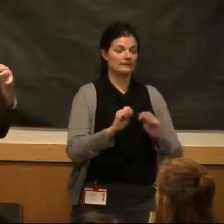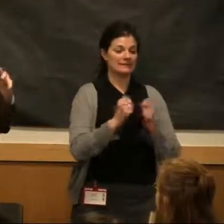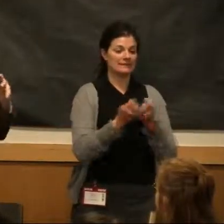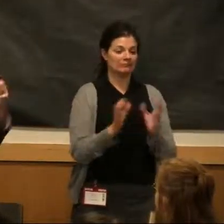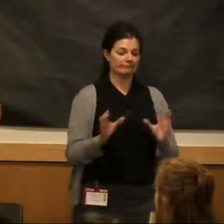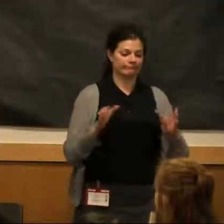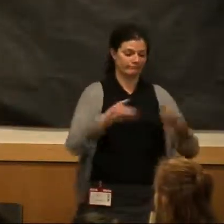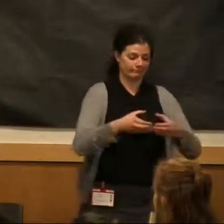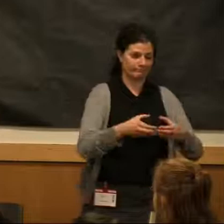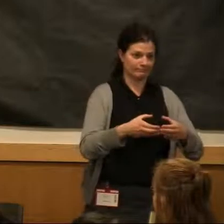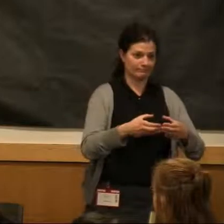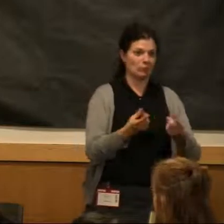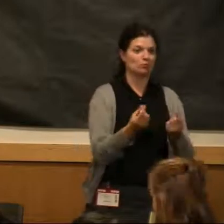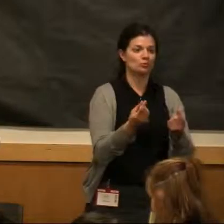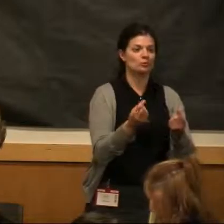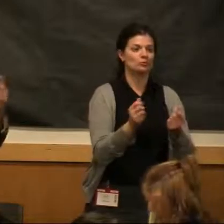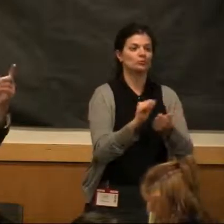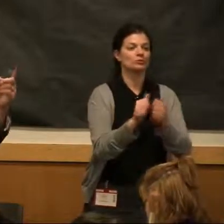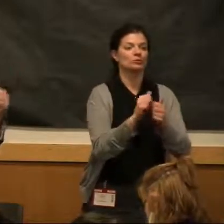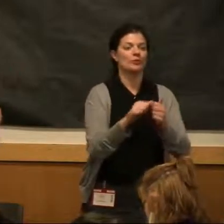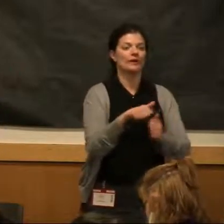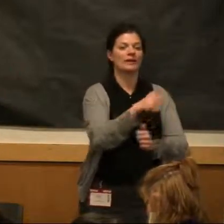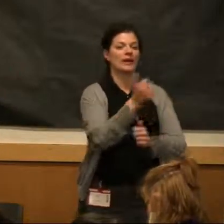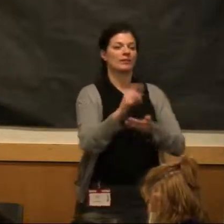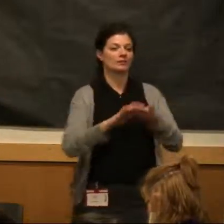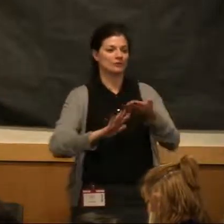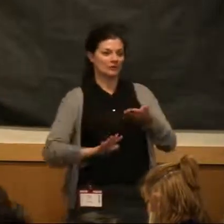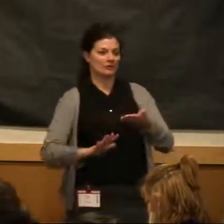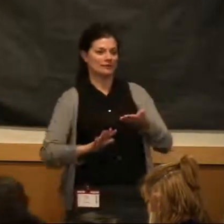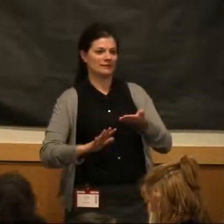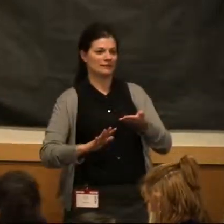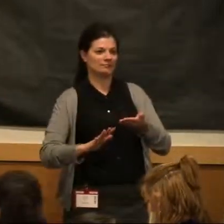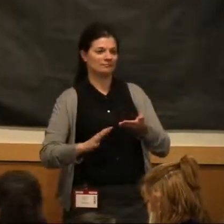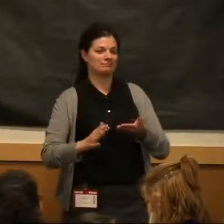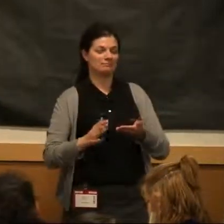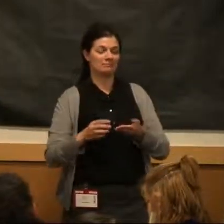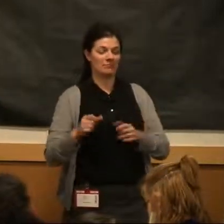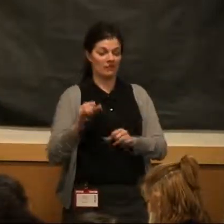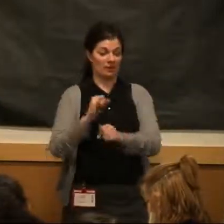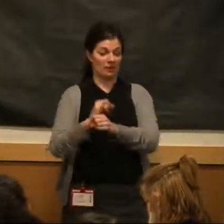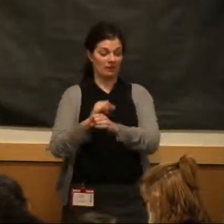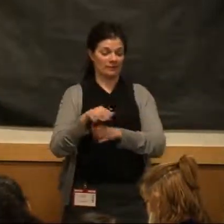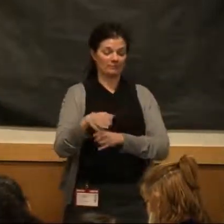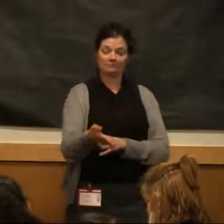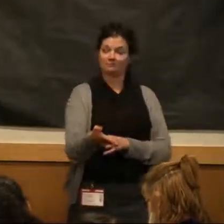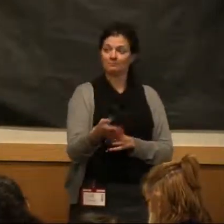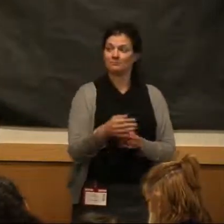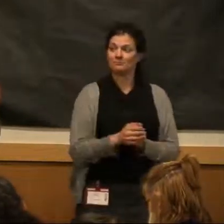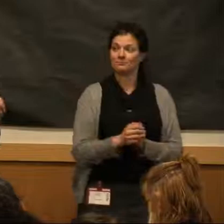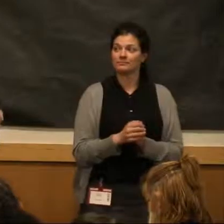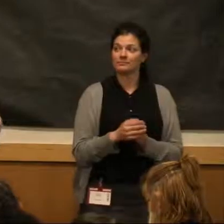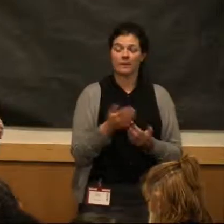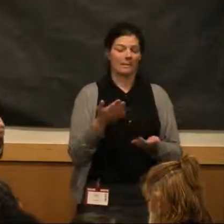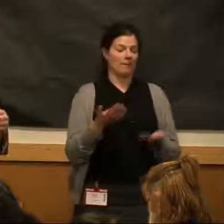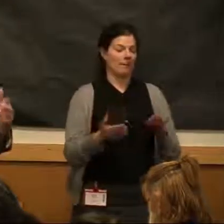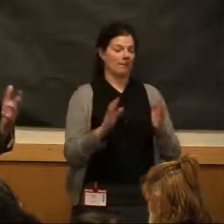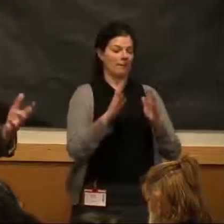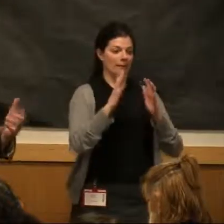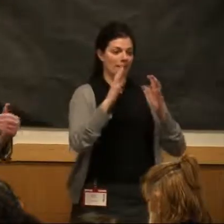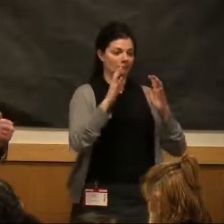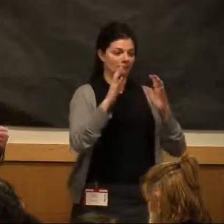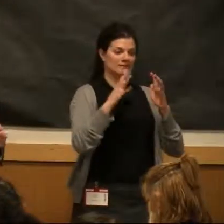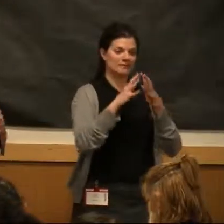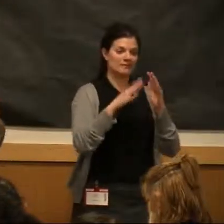against other students on your campus in a basketball league, for example, or in a soccer league,